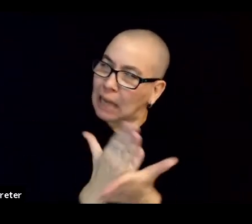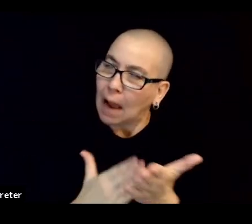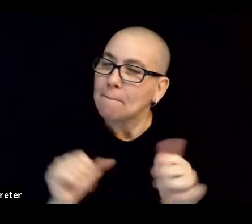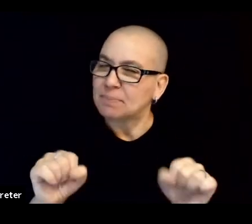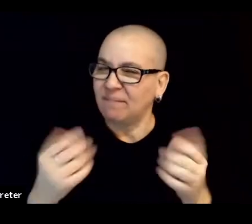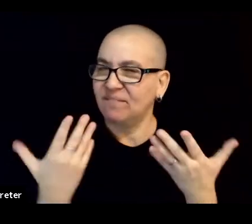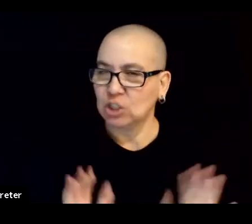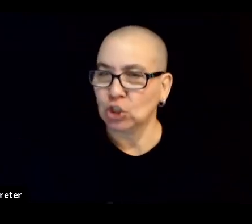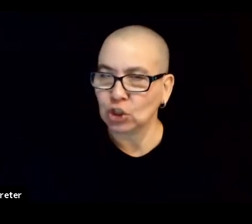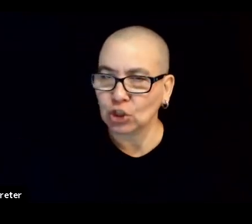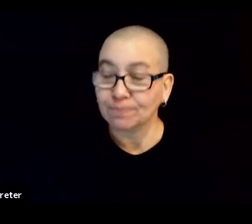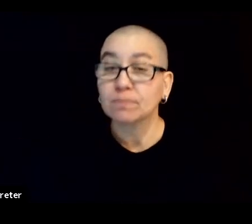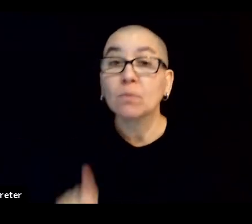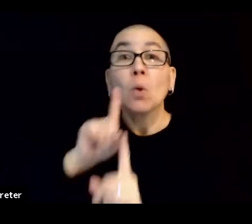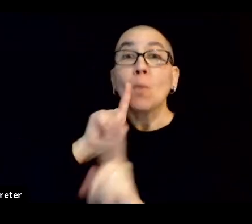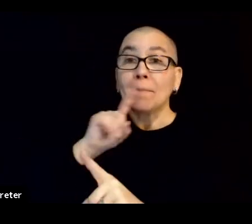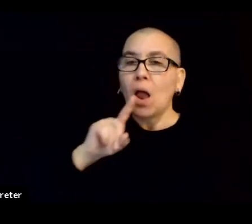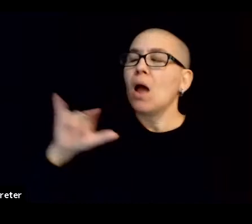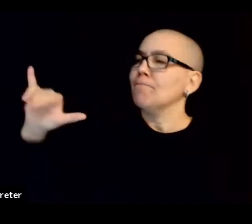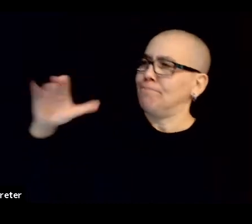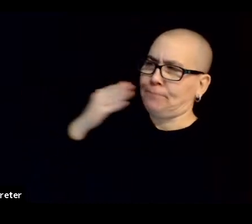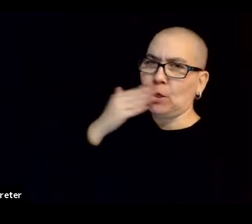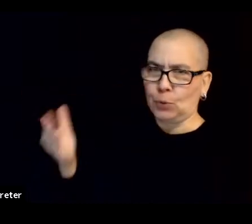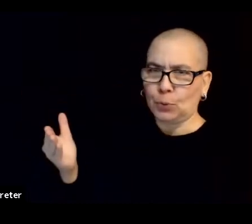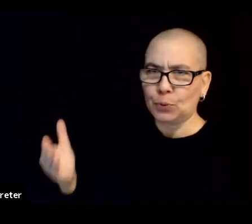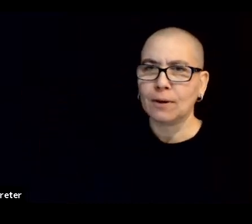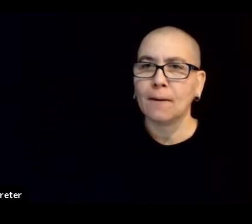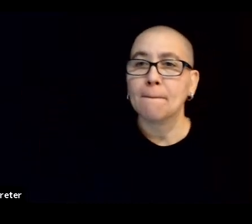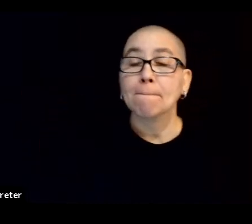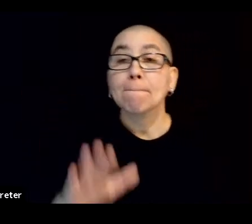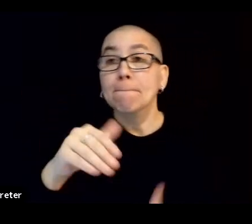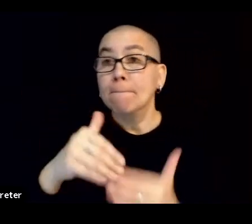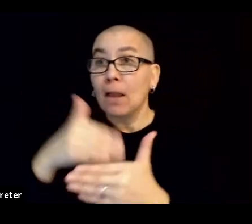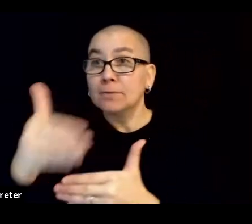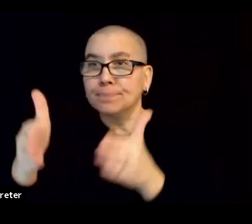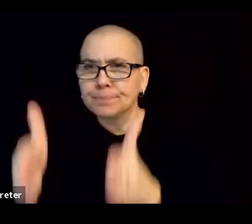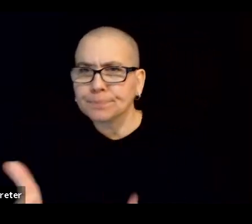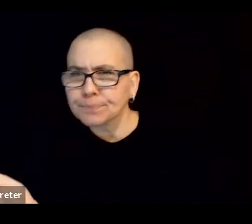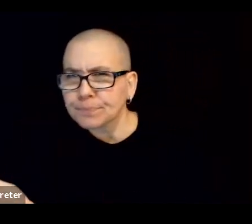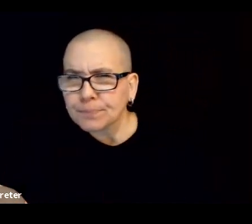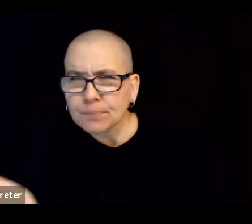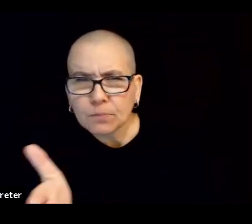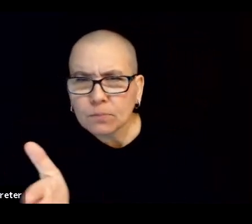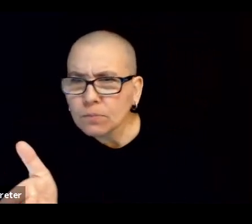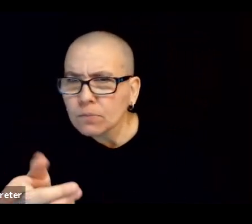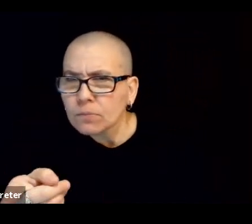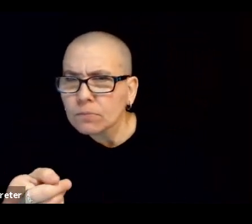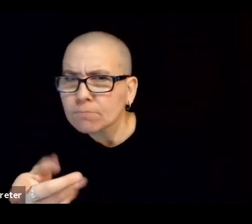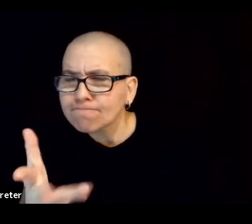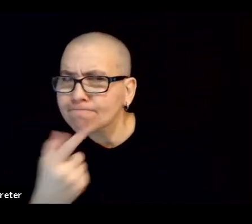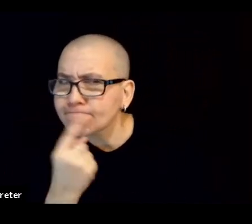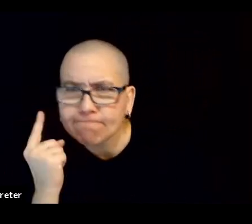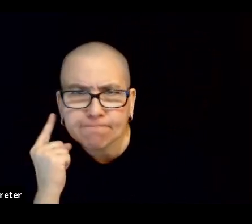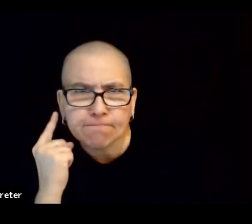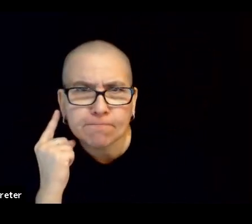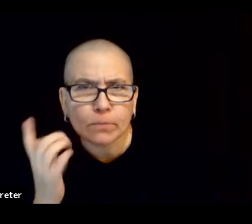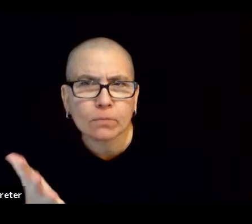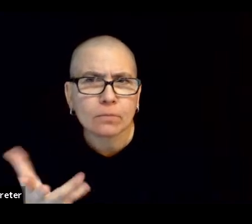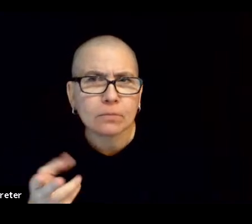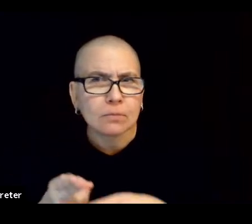Your next question comes from the line of Mr. Matthew Gary of Foreign News Service. Your line is open. You may ask your question.